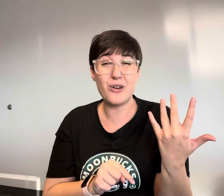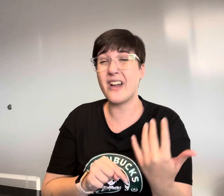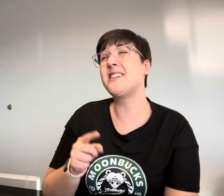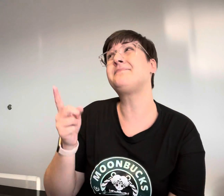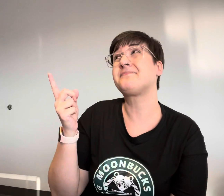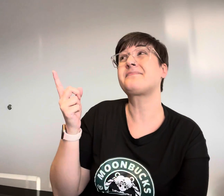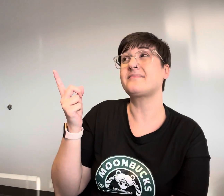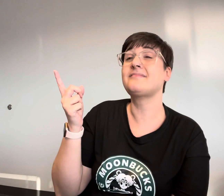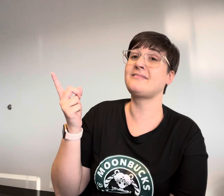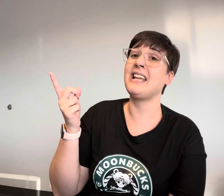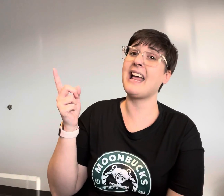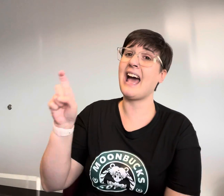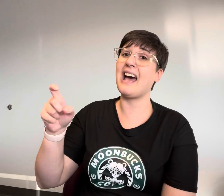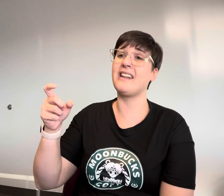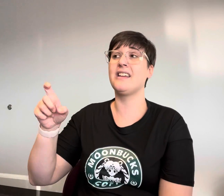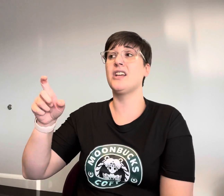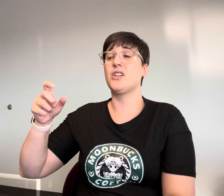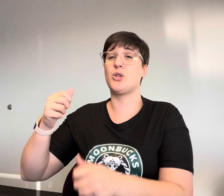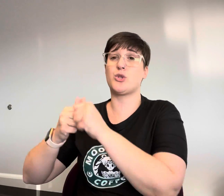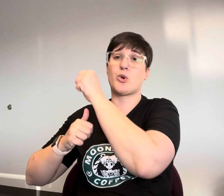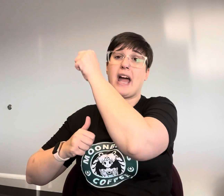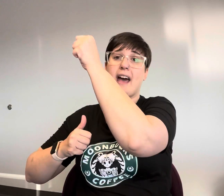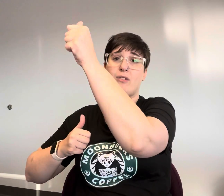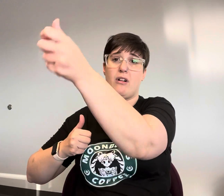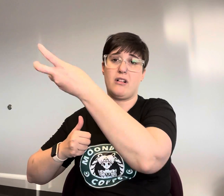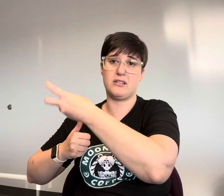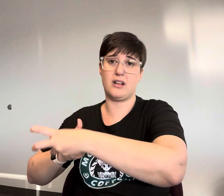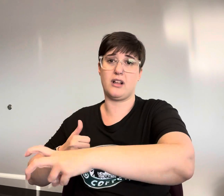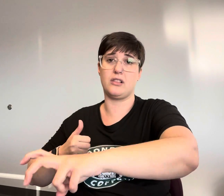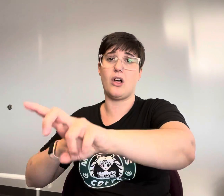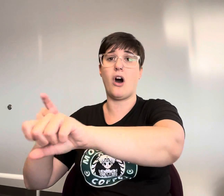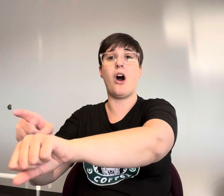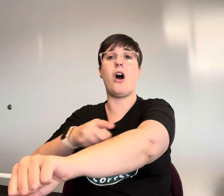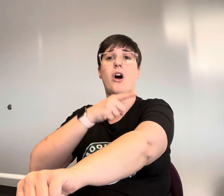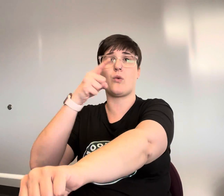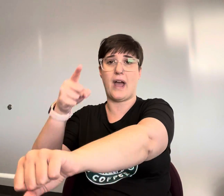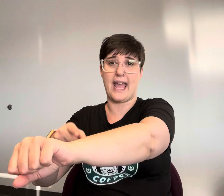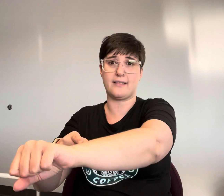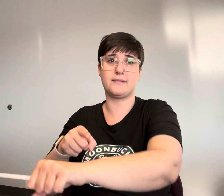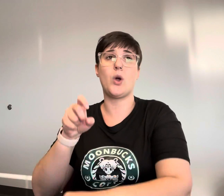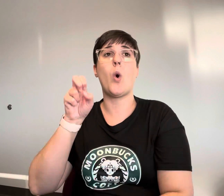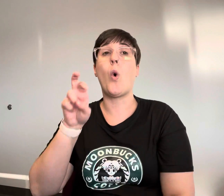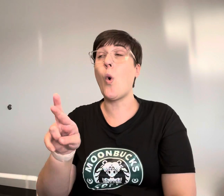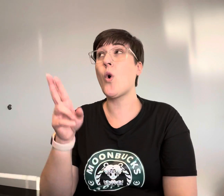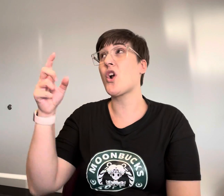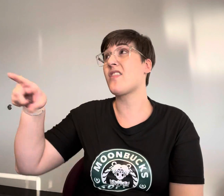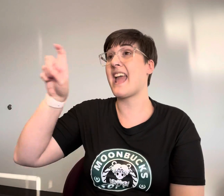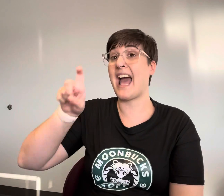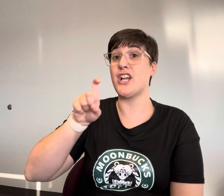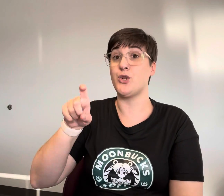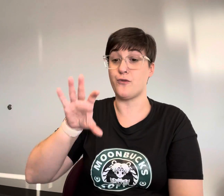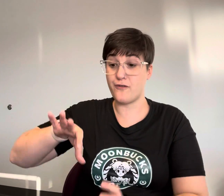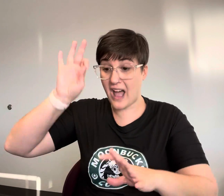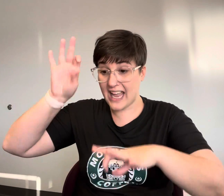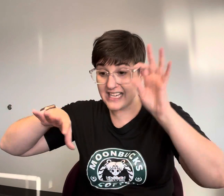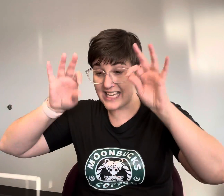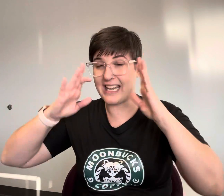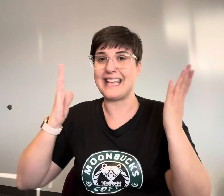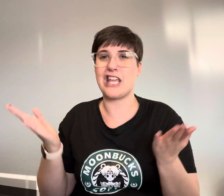etc., it had to travel a long way, or they had to find it here